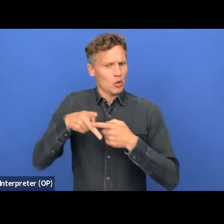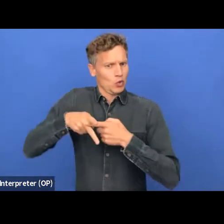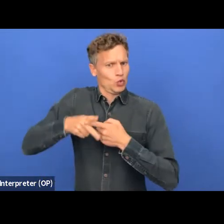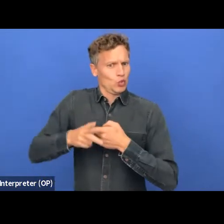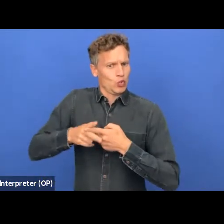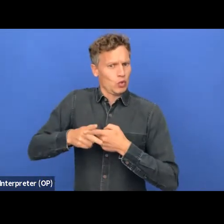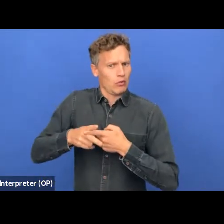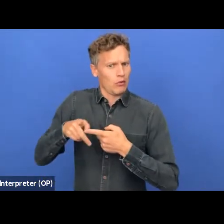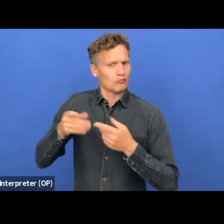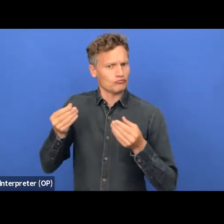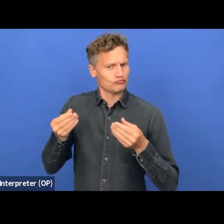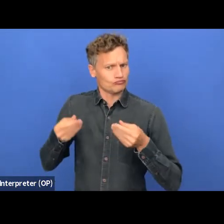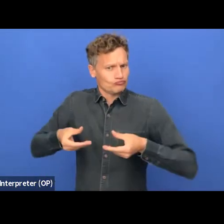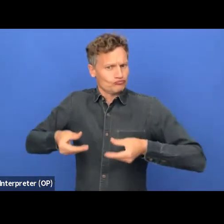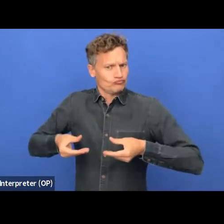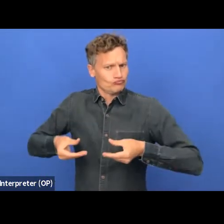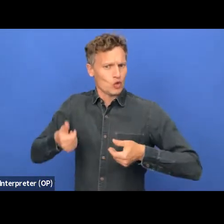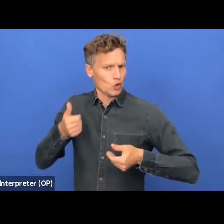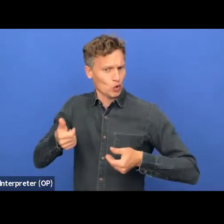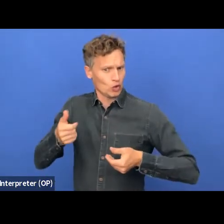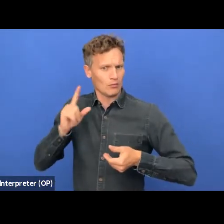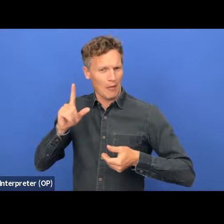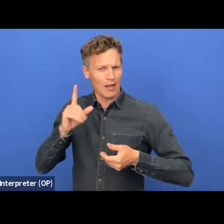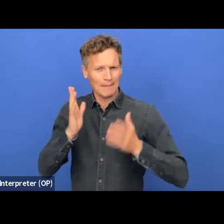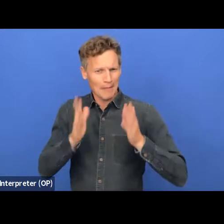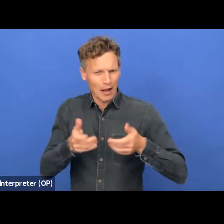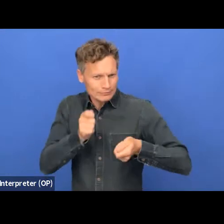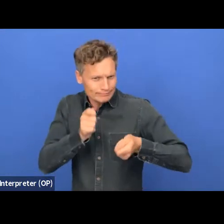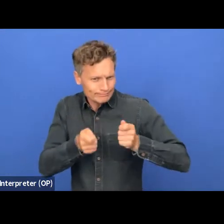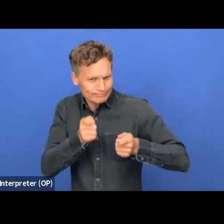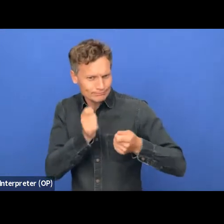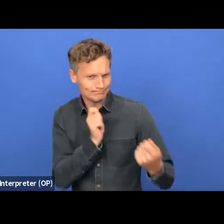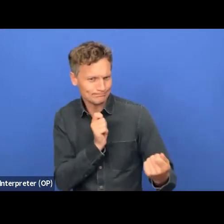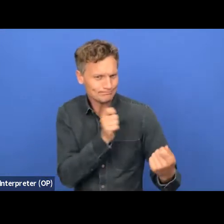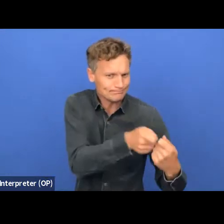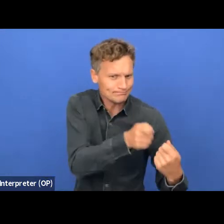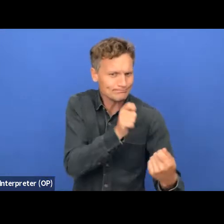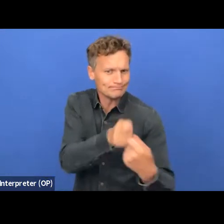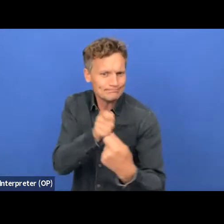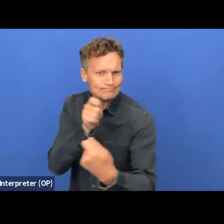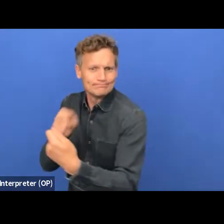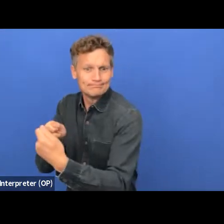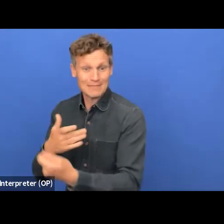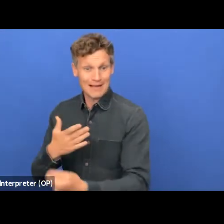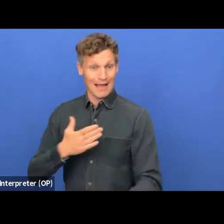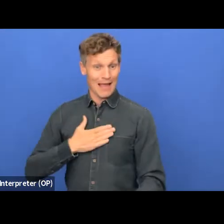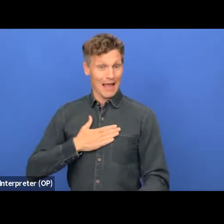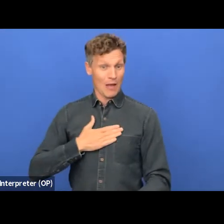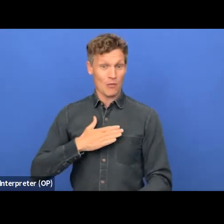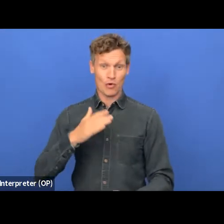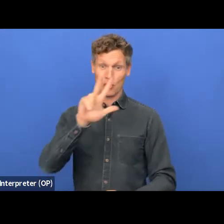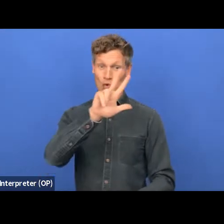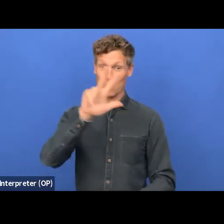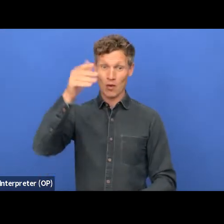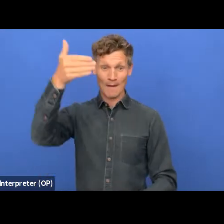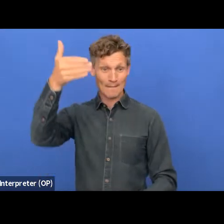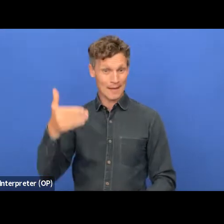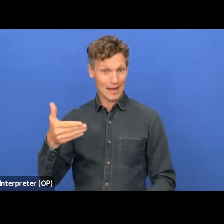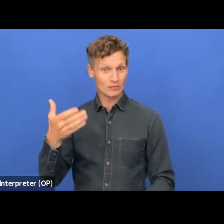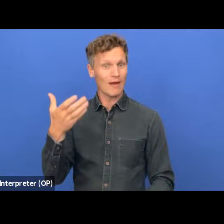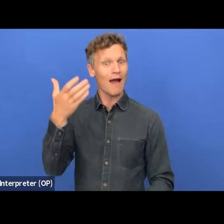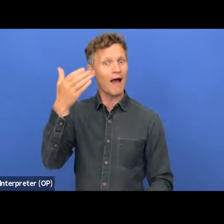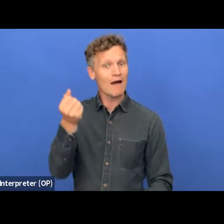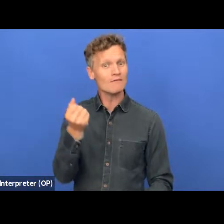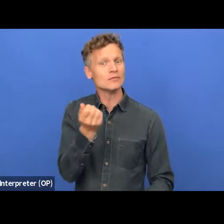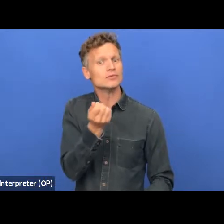population needs. In our webpage, we also have some scripts or the scripts of